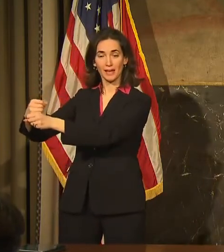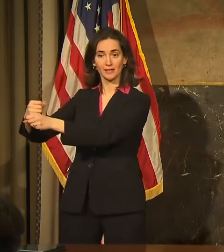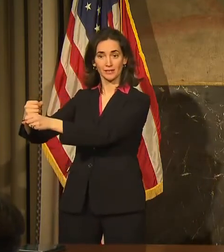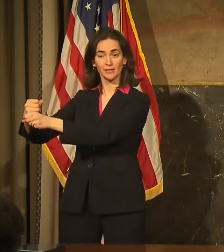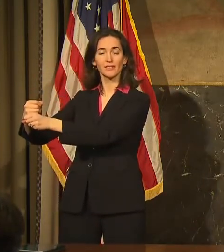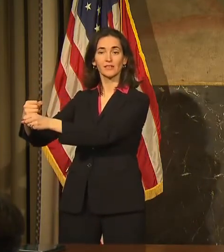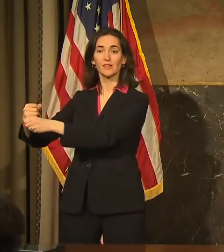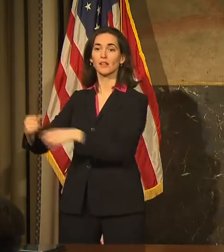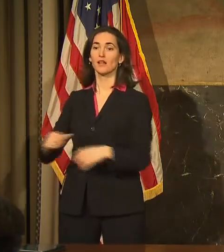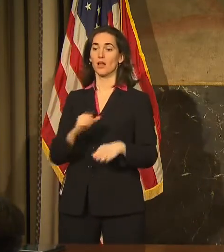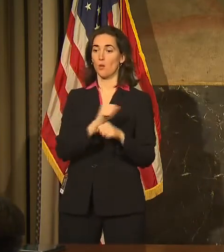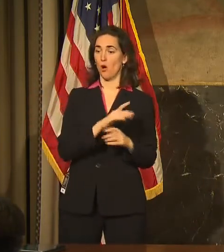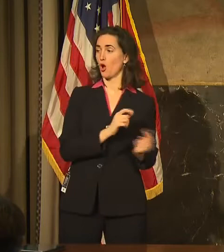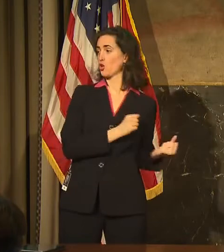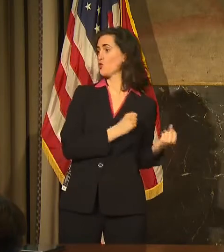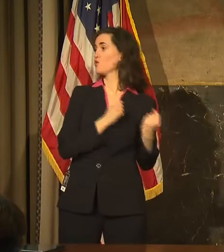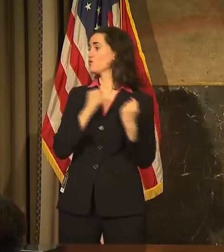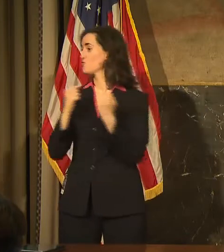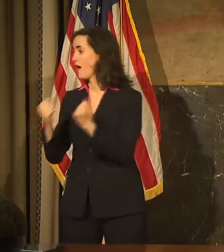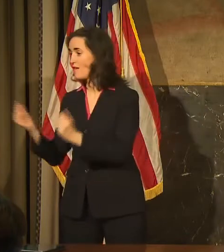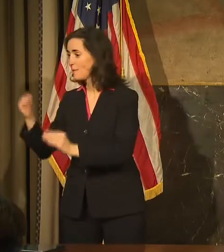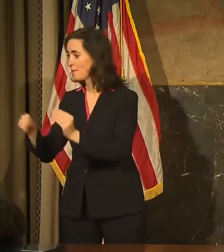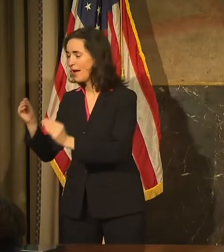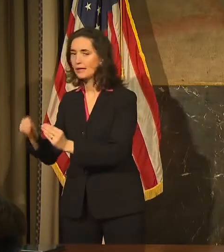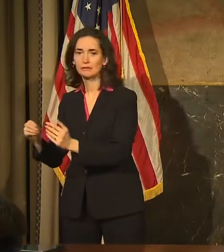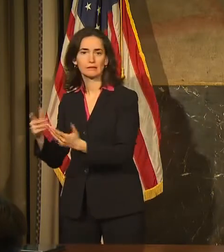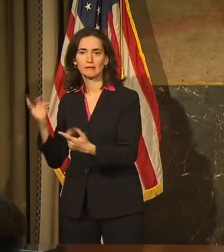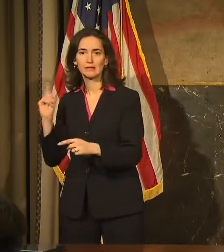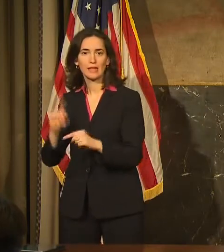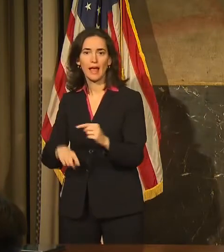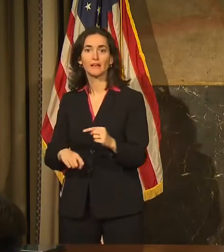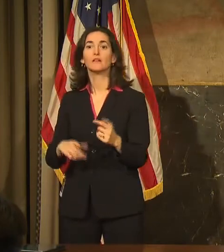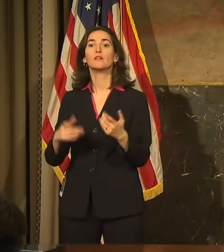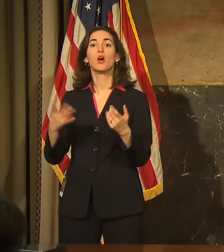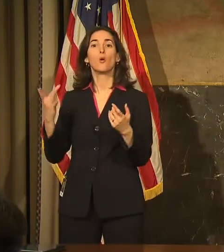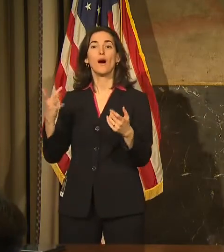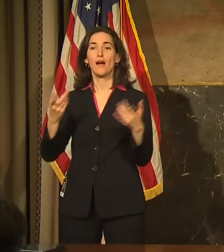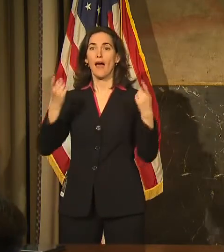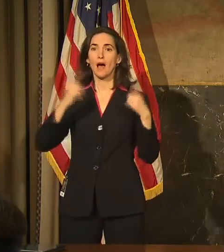sites in order to package things up. But then you had winter storm